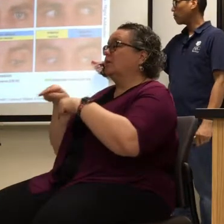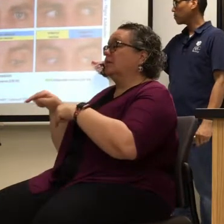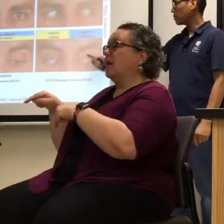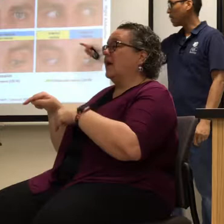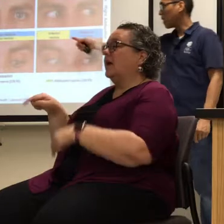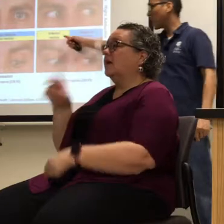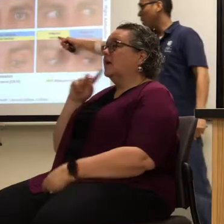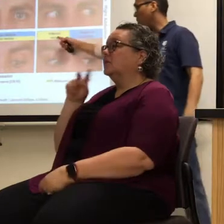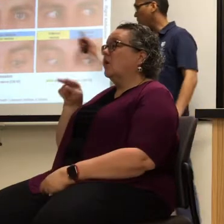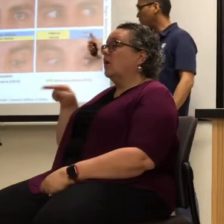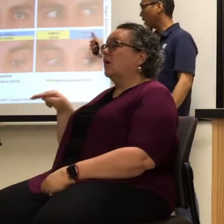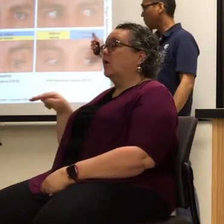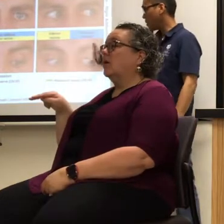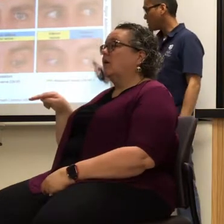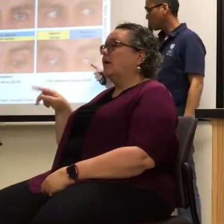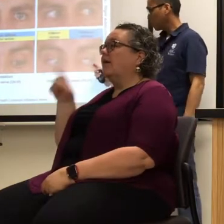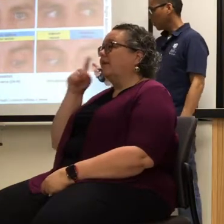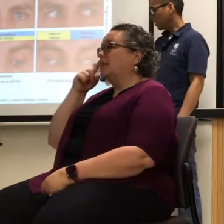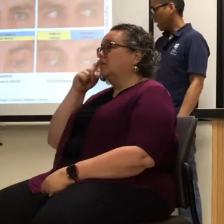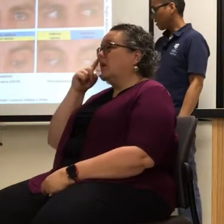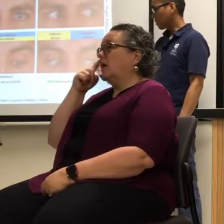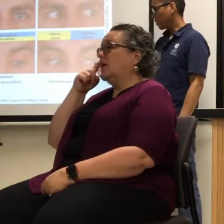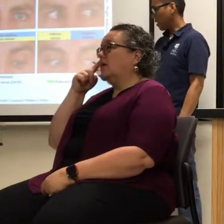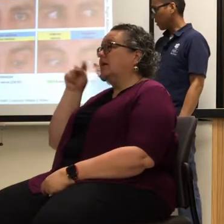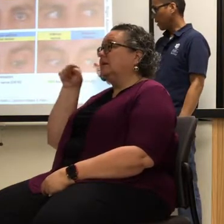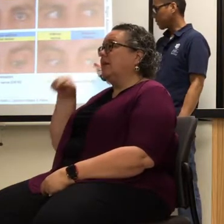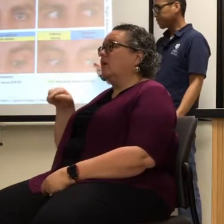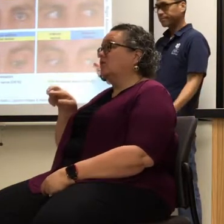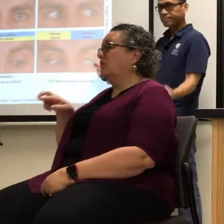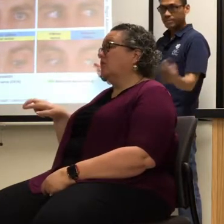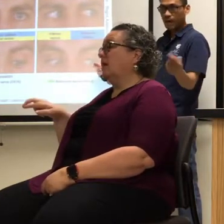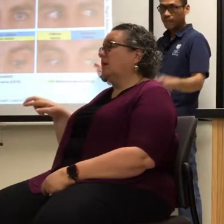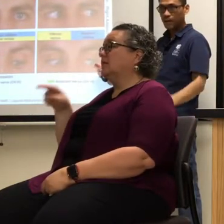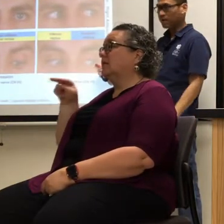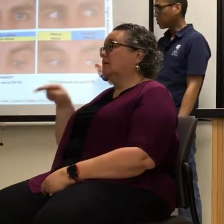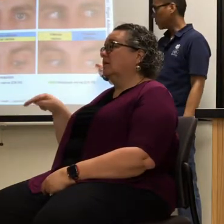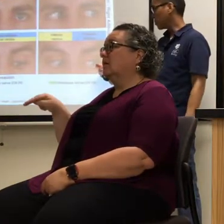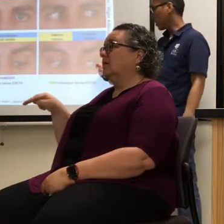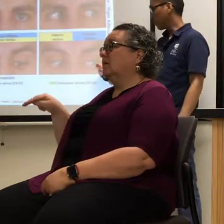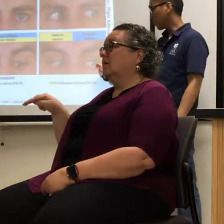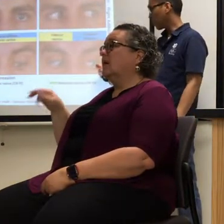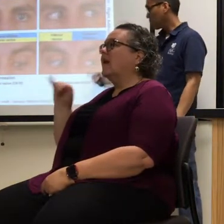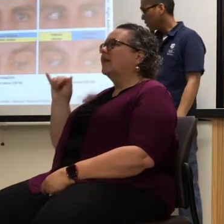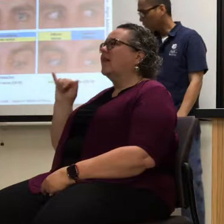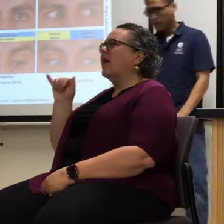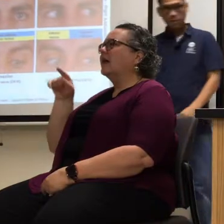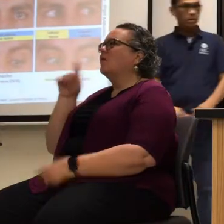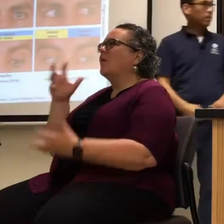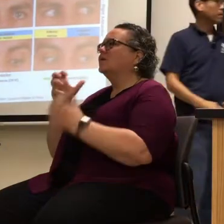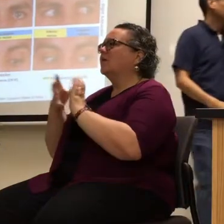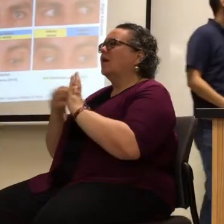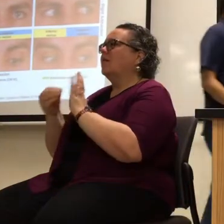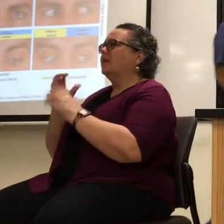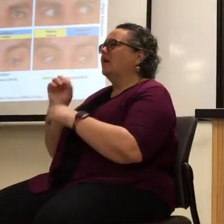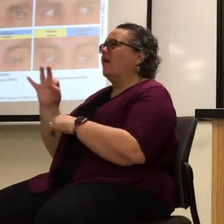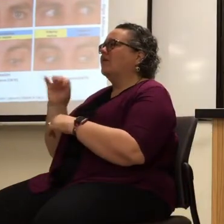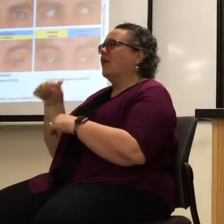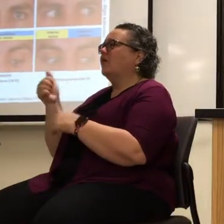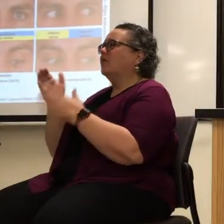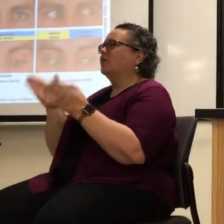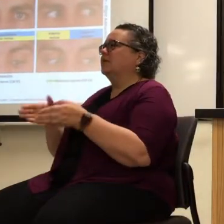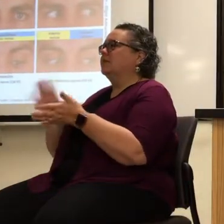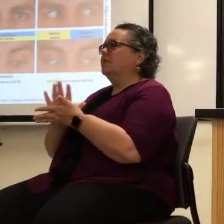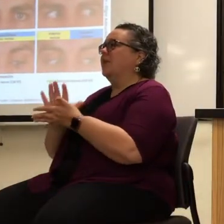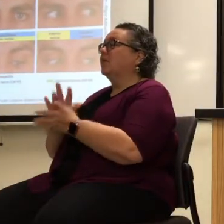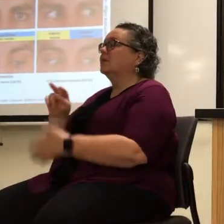eyeball, not that eyeball. This eyeball, look down to the right, like copying off someone's paper. So we'll